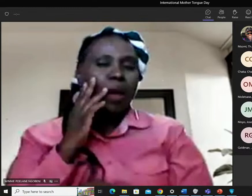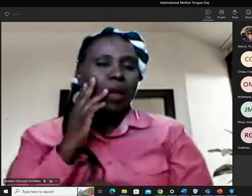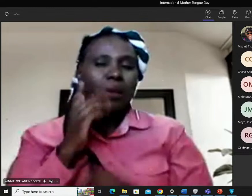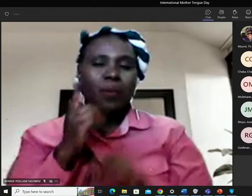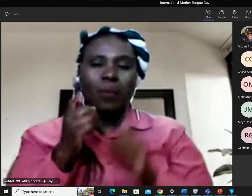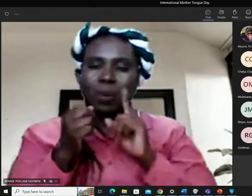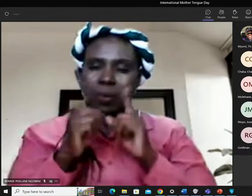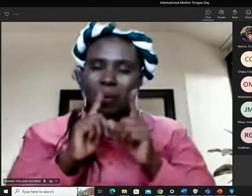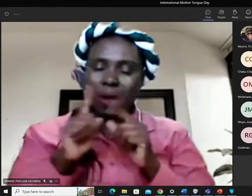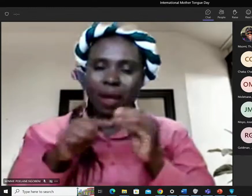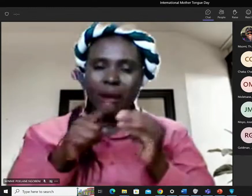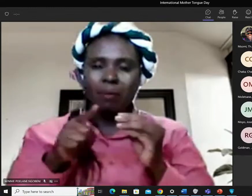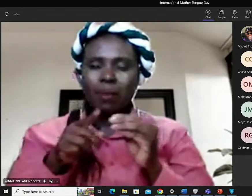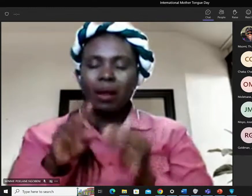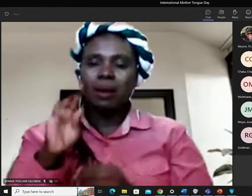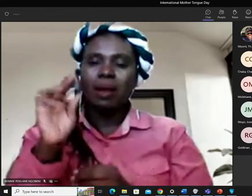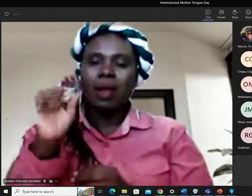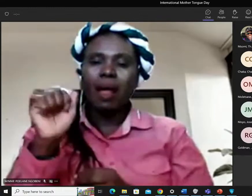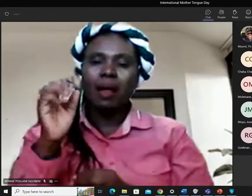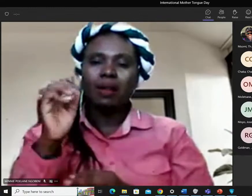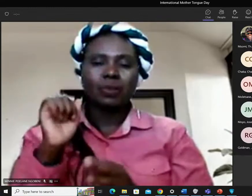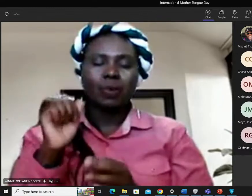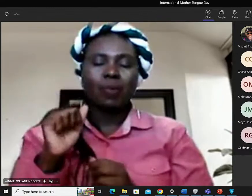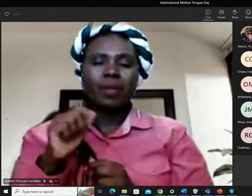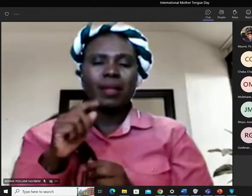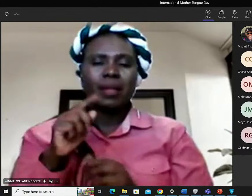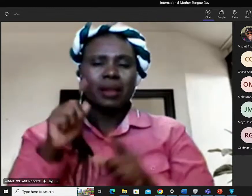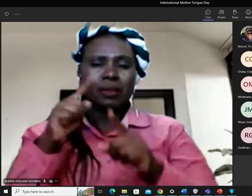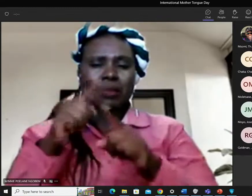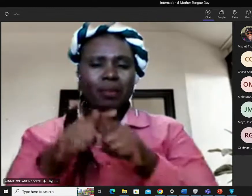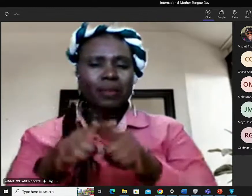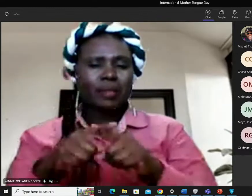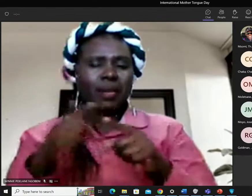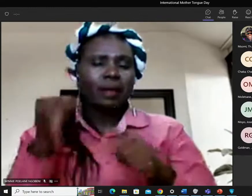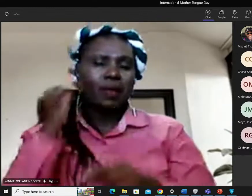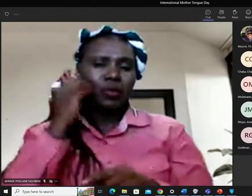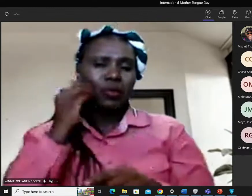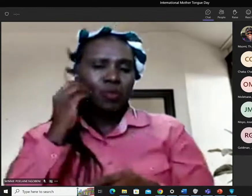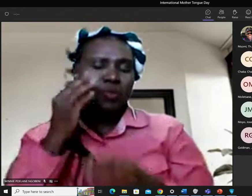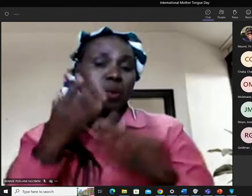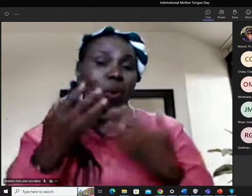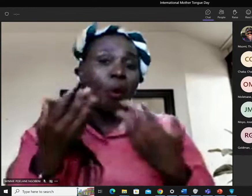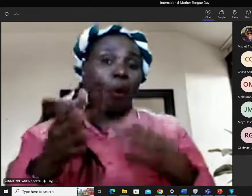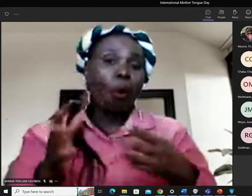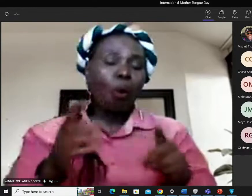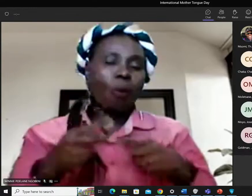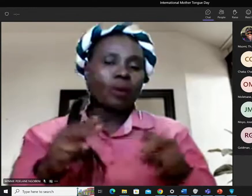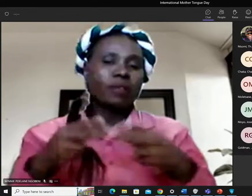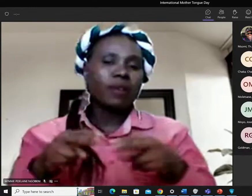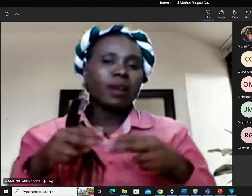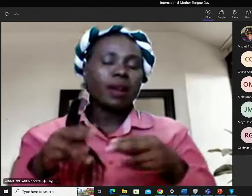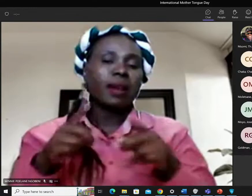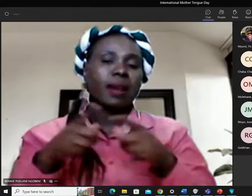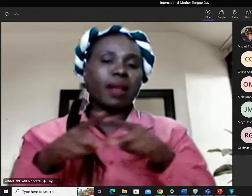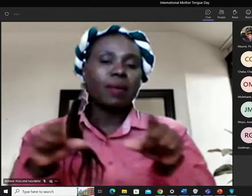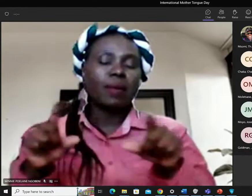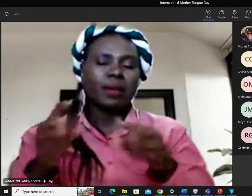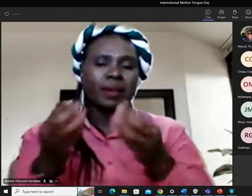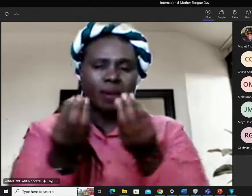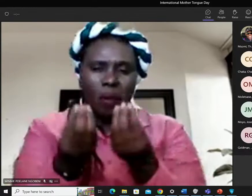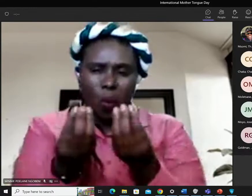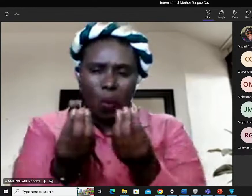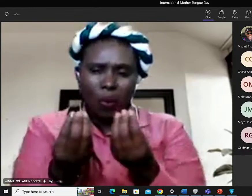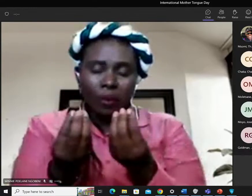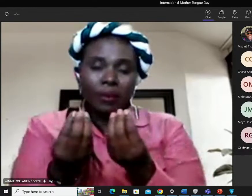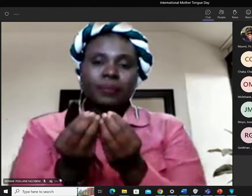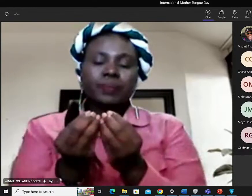this is what it says in Xhosa, this is what it says in Pedi, and so on and so on. So it becomes easier for the students